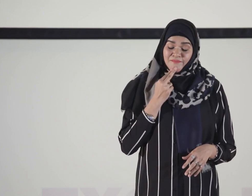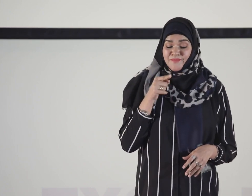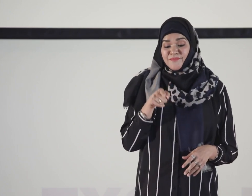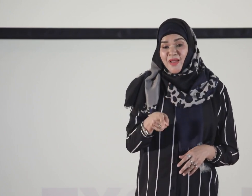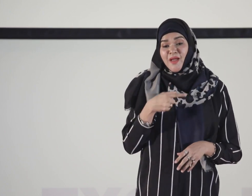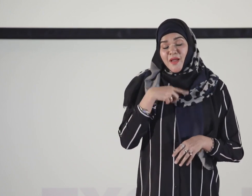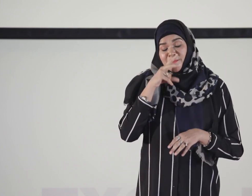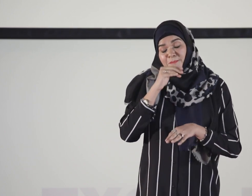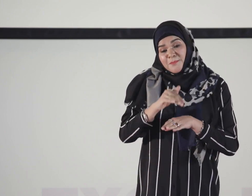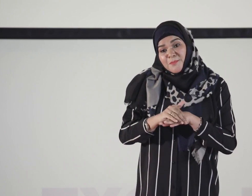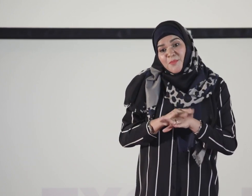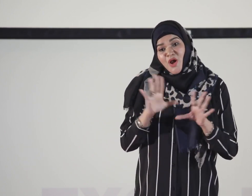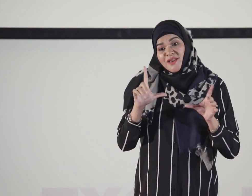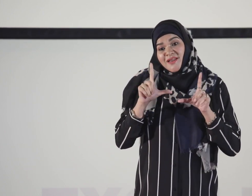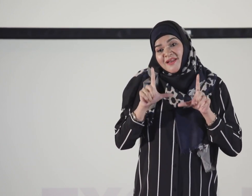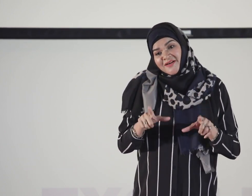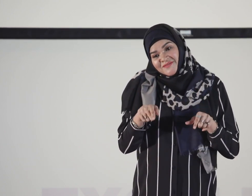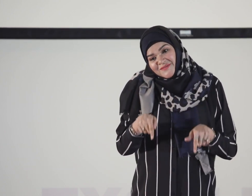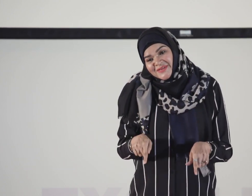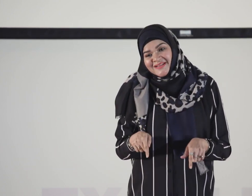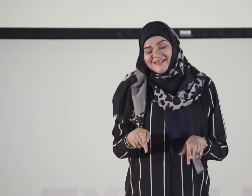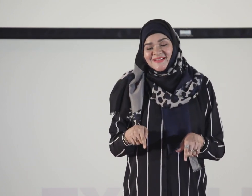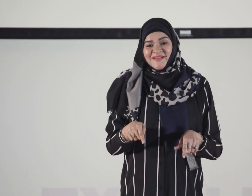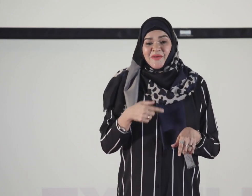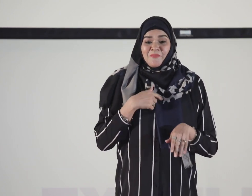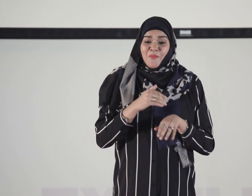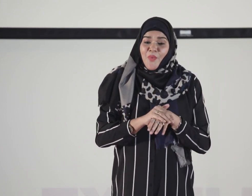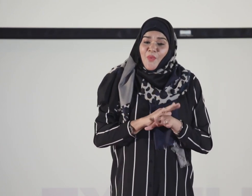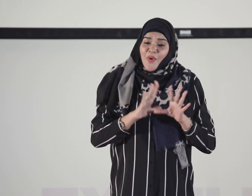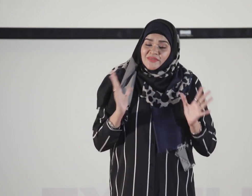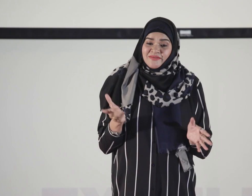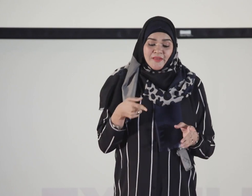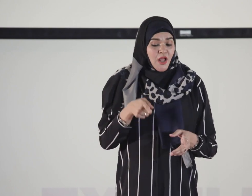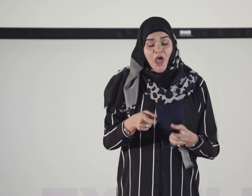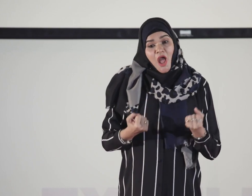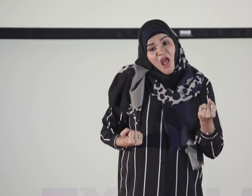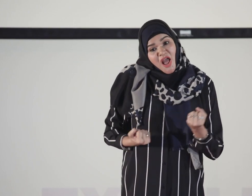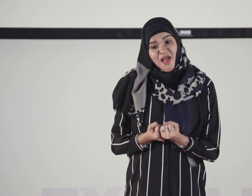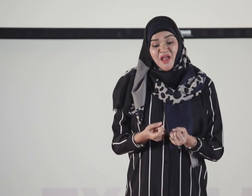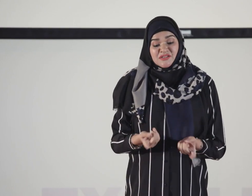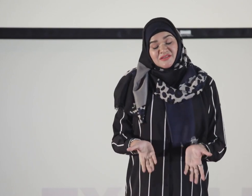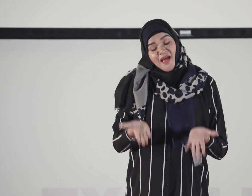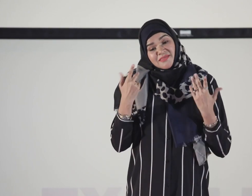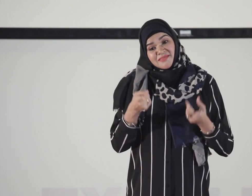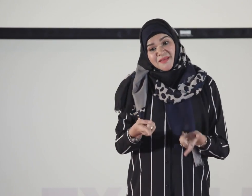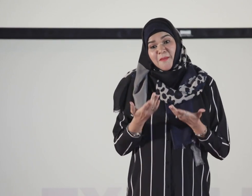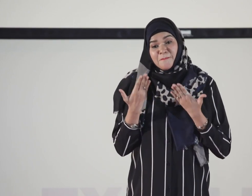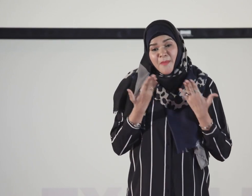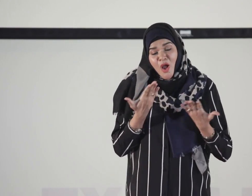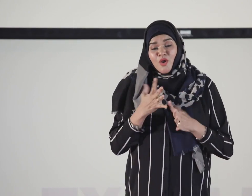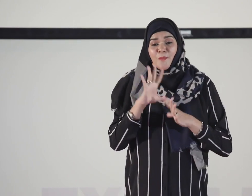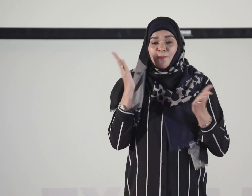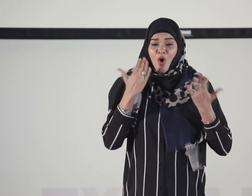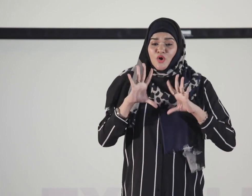identity. And I believe it was then when she realized that she had to provide me with support,